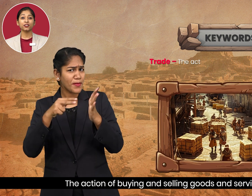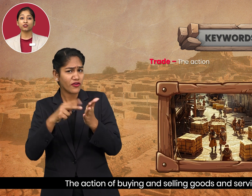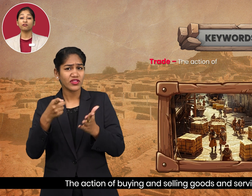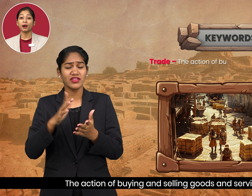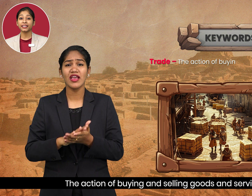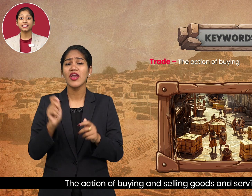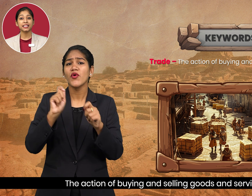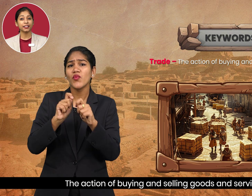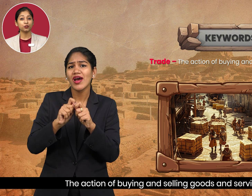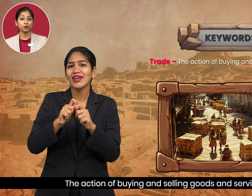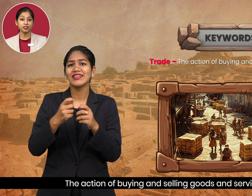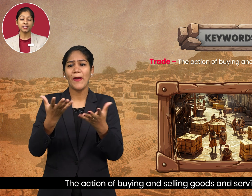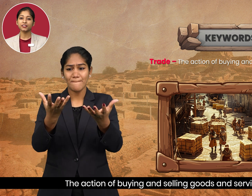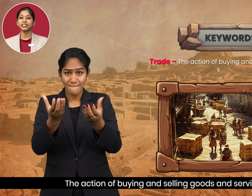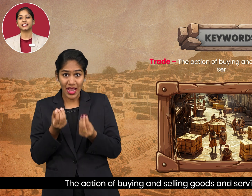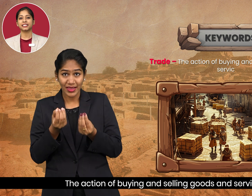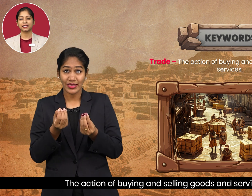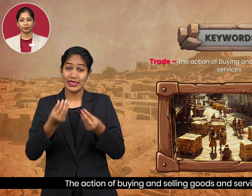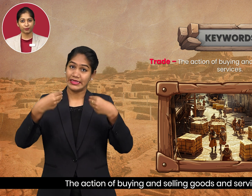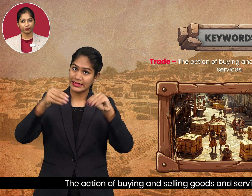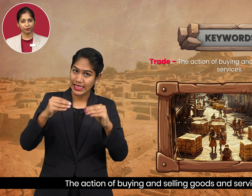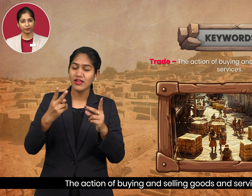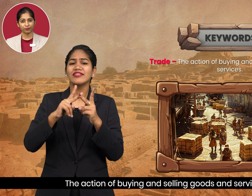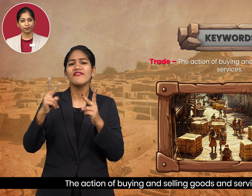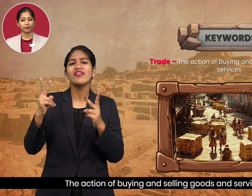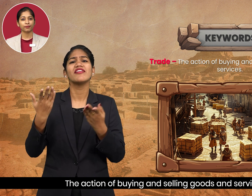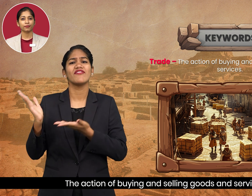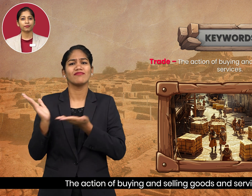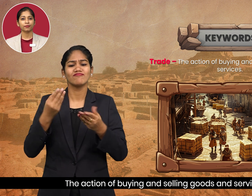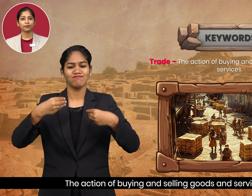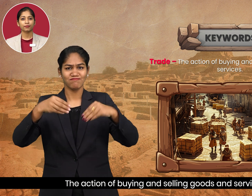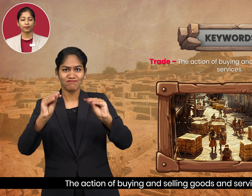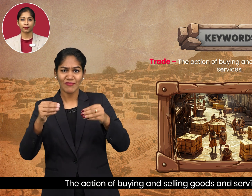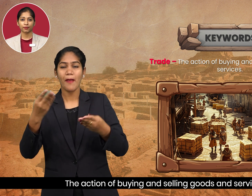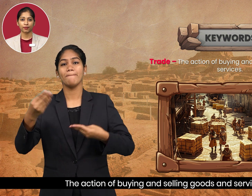The action of buying and selling goods and services.